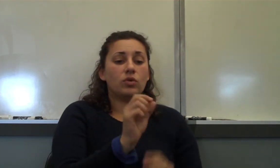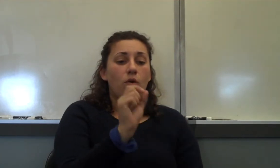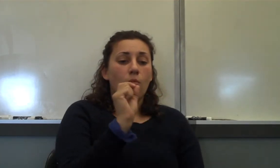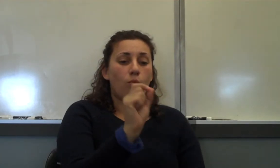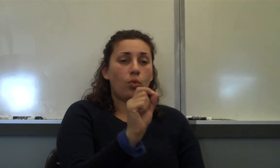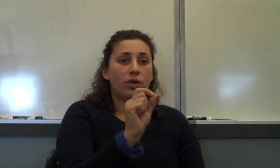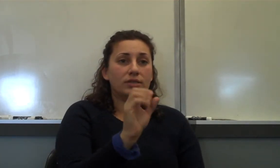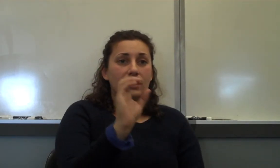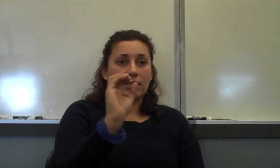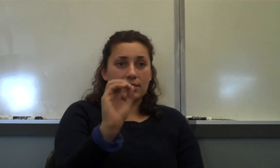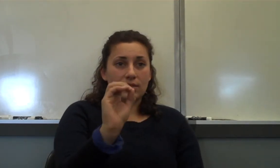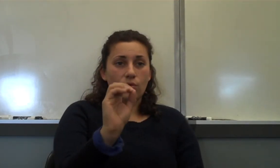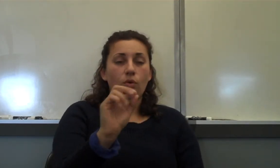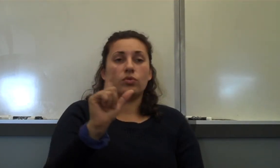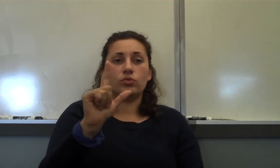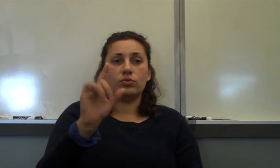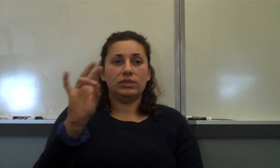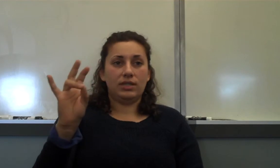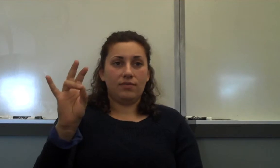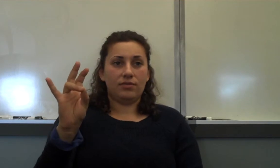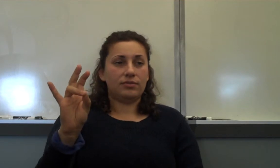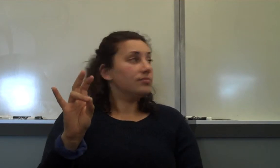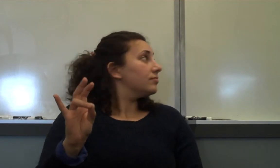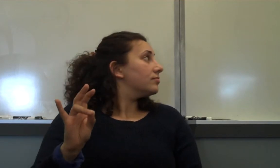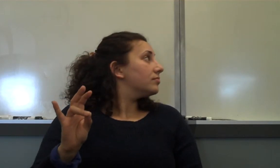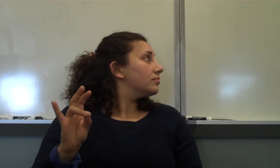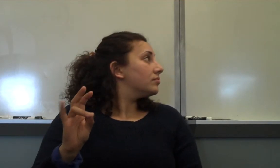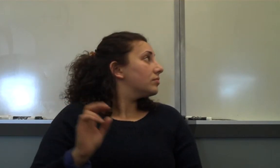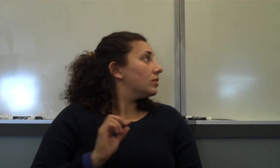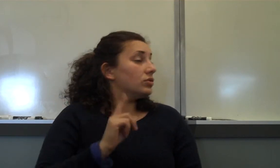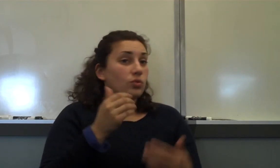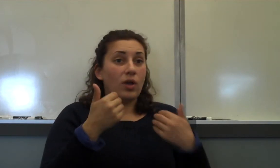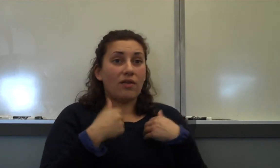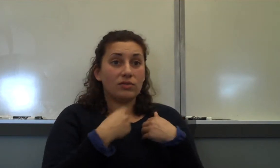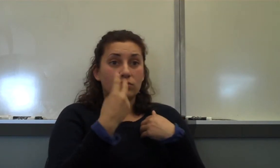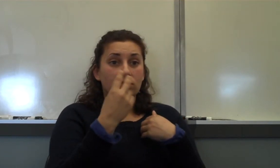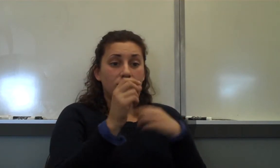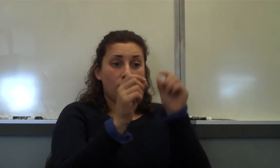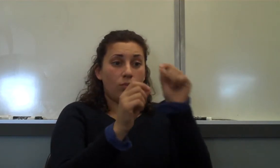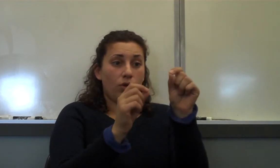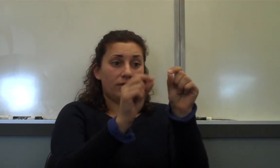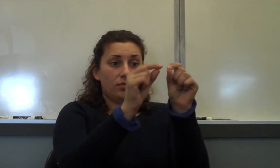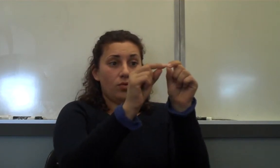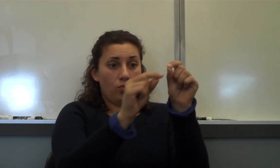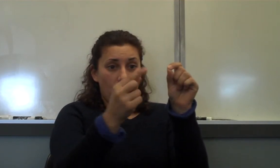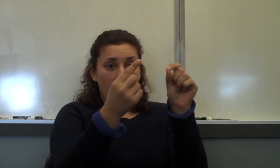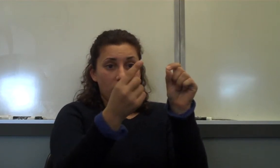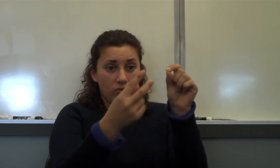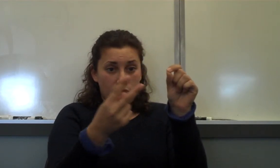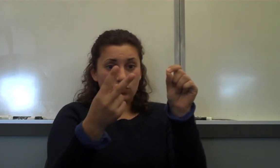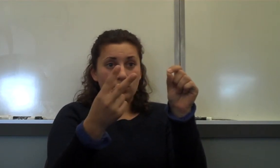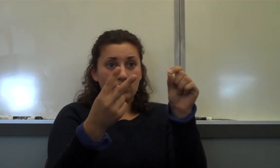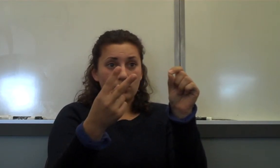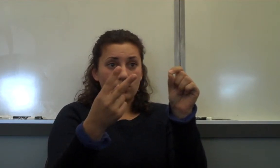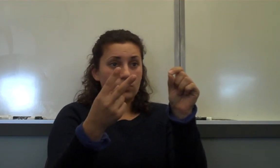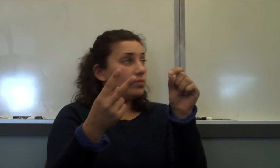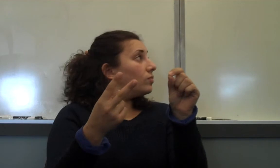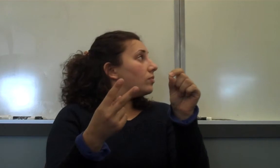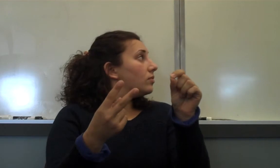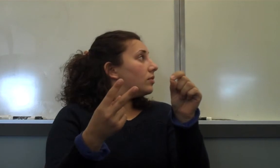Now, speeding it up, you've got 2 digits to the right of the decimal point in the power of 10, and we